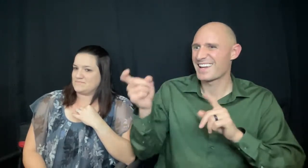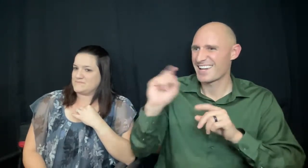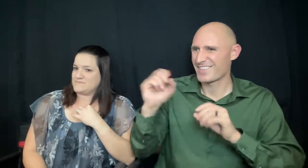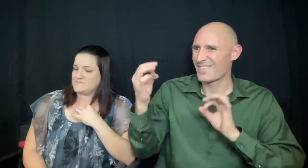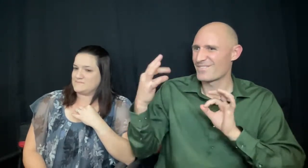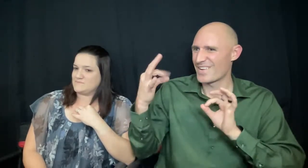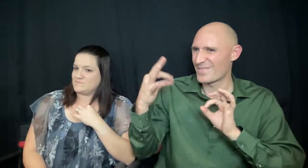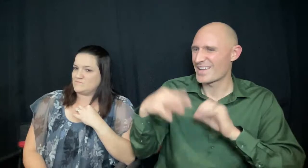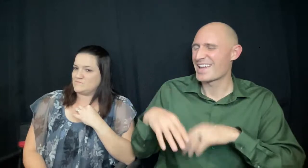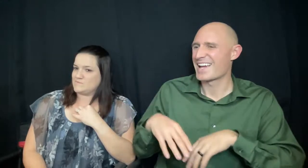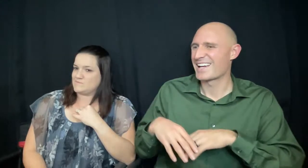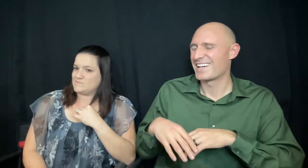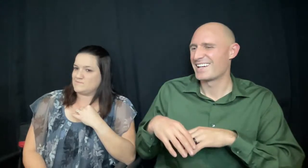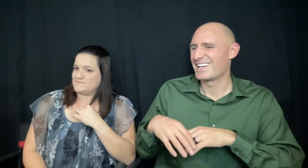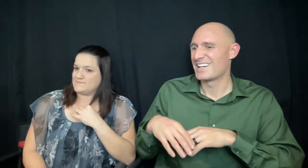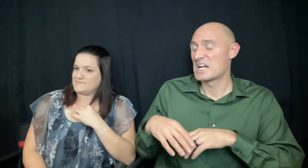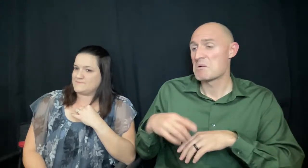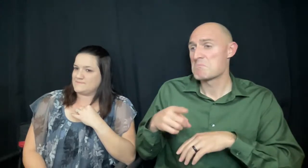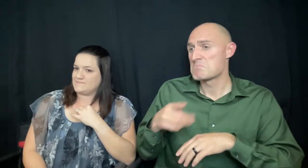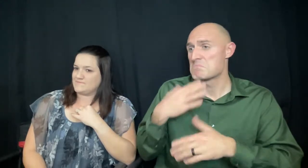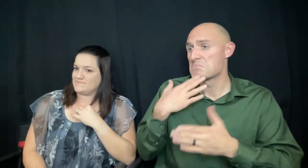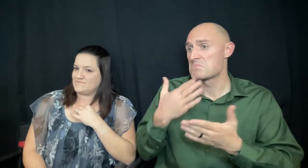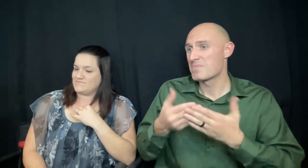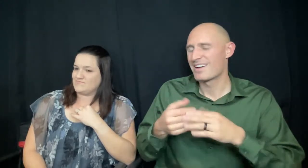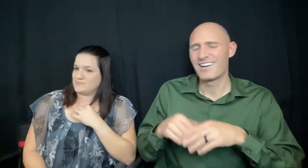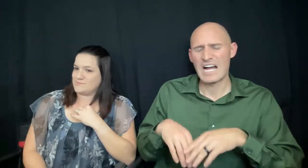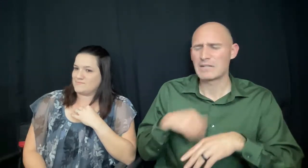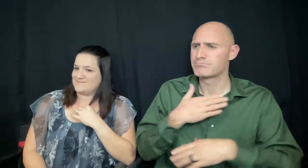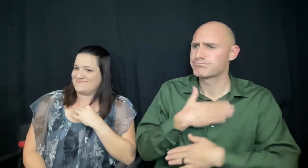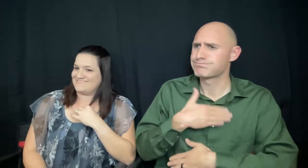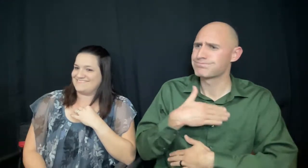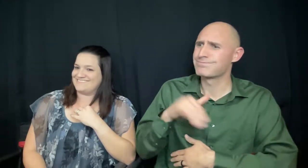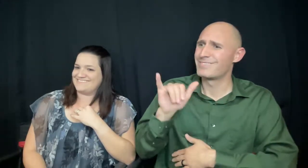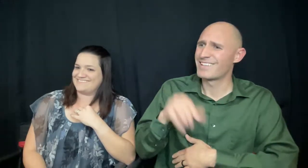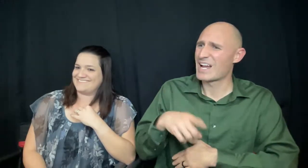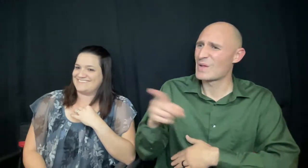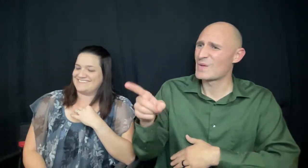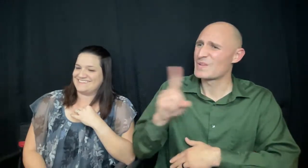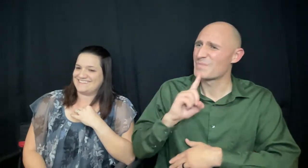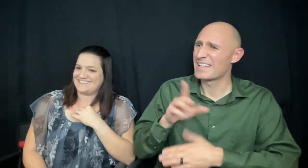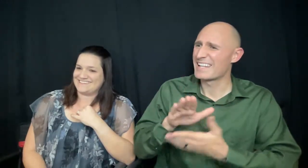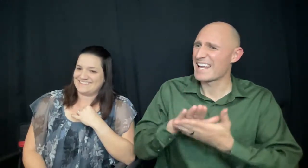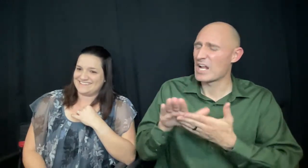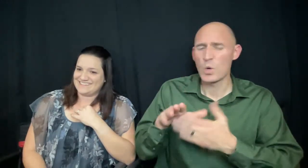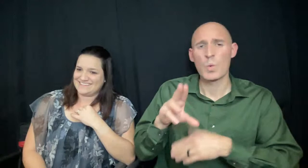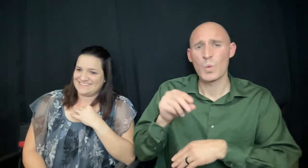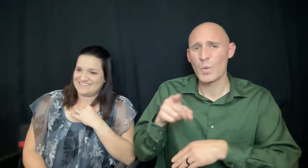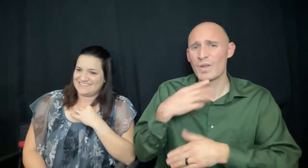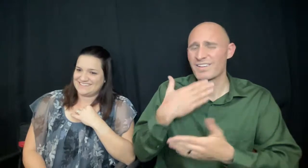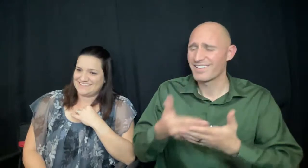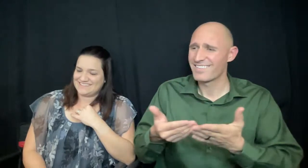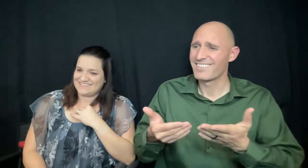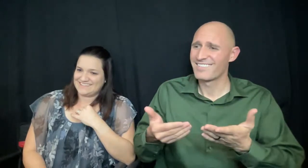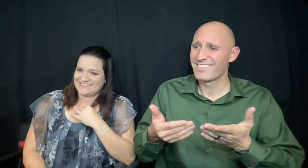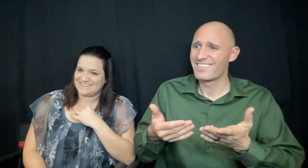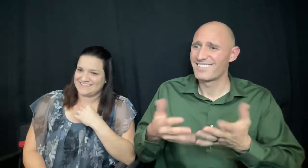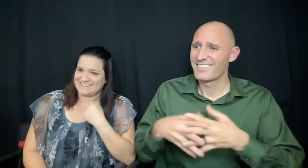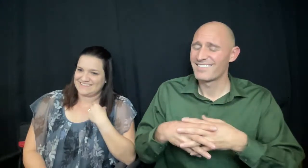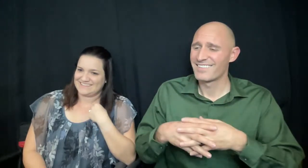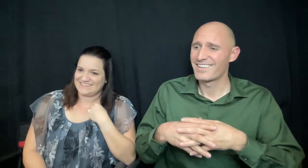you know what? You're pretty good." I said, "Well, I appreciate that. You're just being kind." He said, "No, you're pretty good." And they will slow down